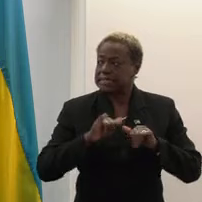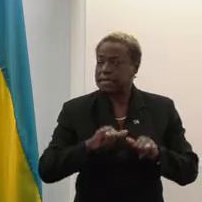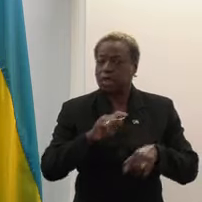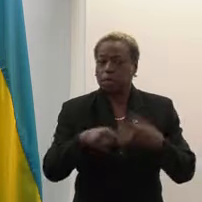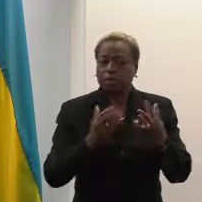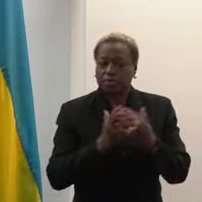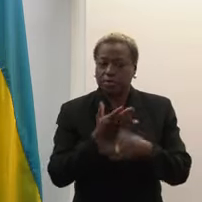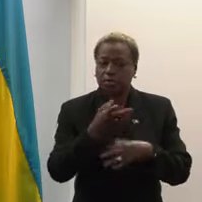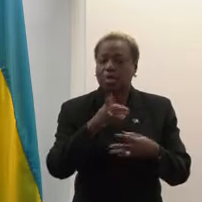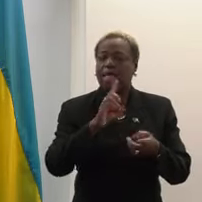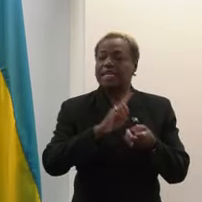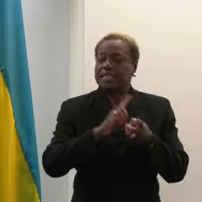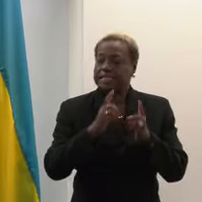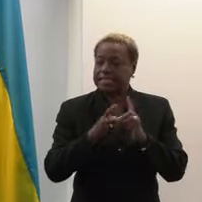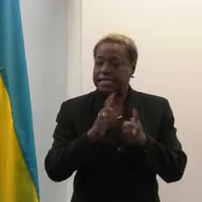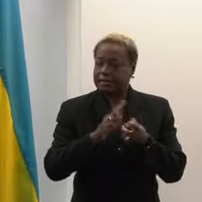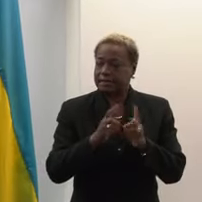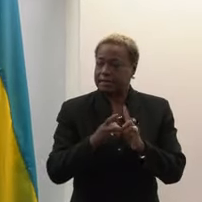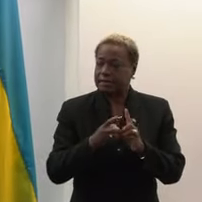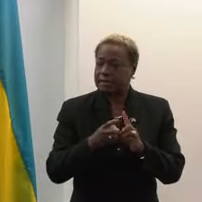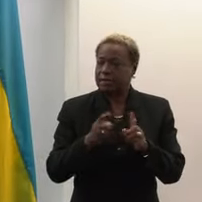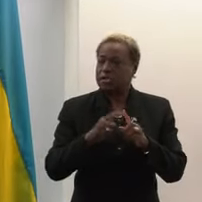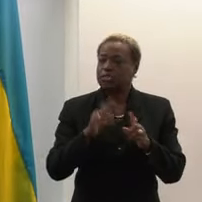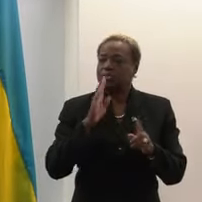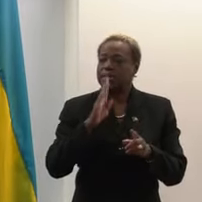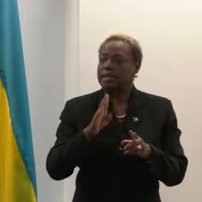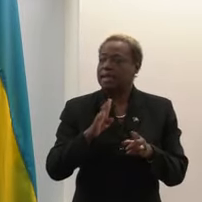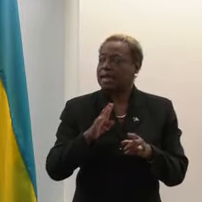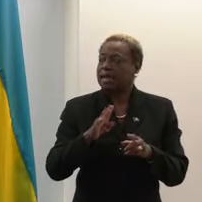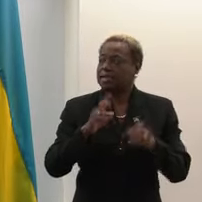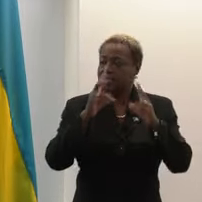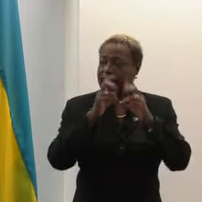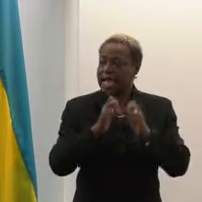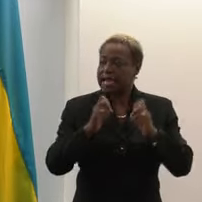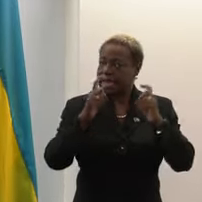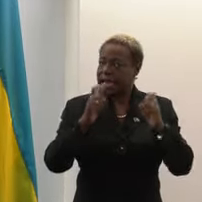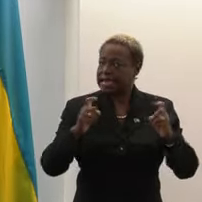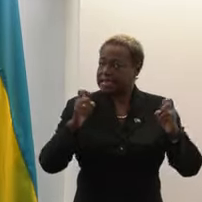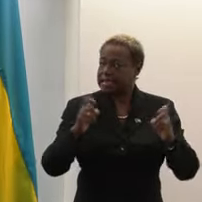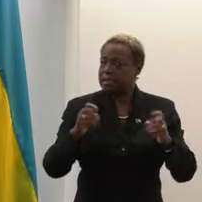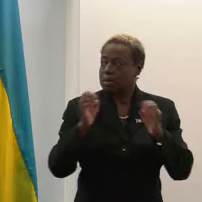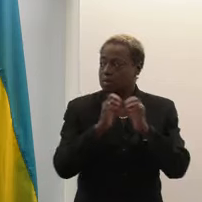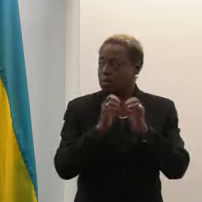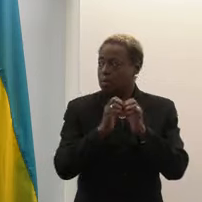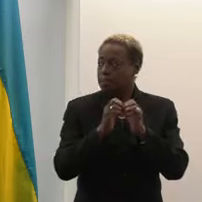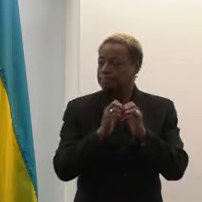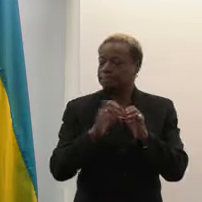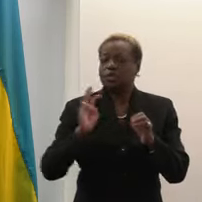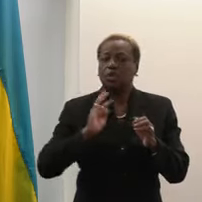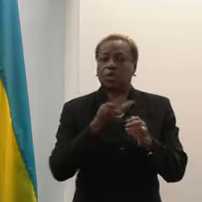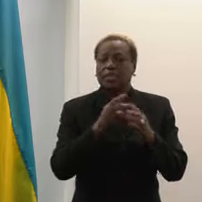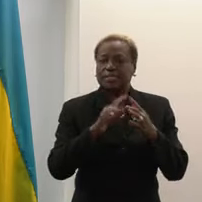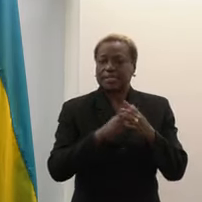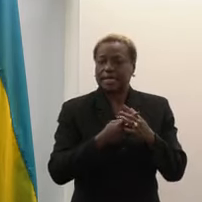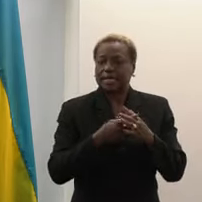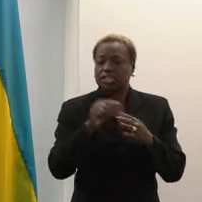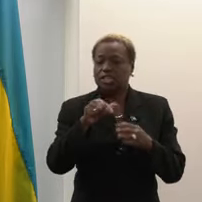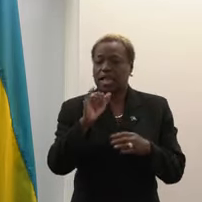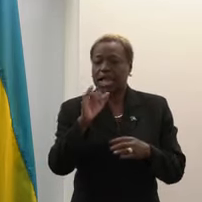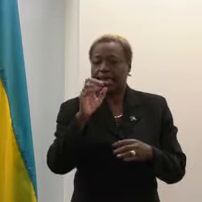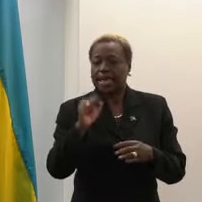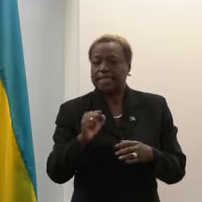data to be able to actually, I would say, analyze it a little bit more. We started the GIS